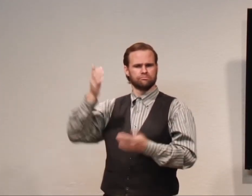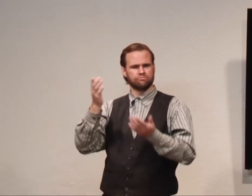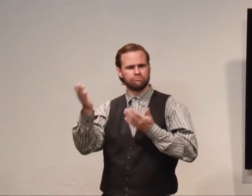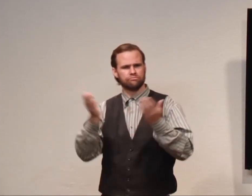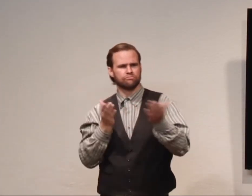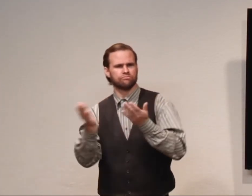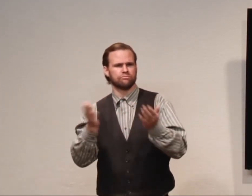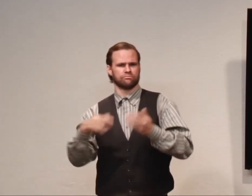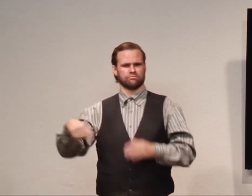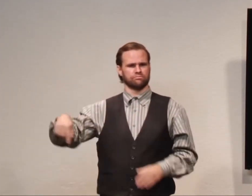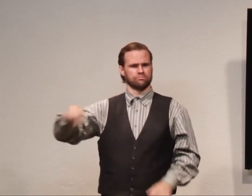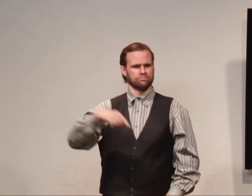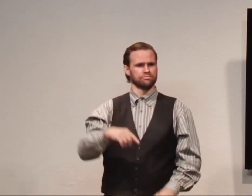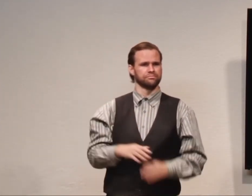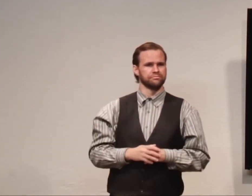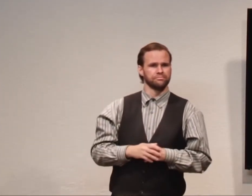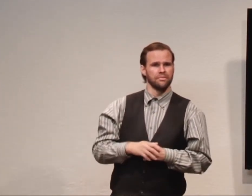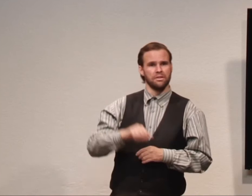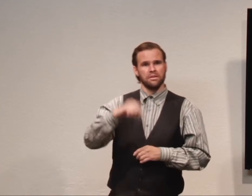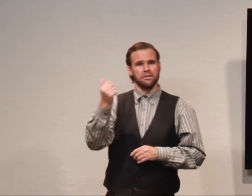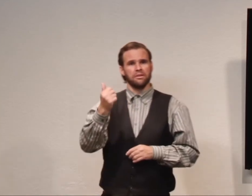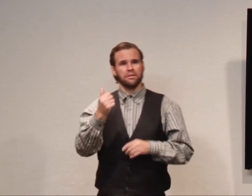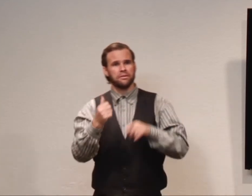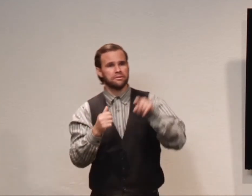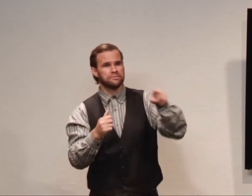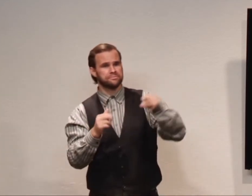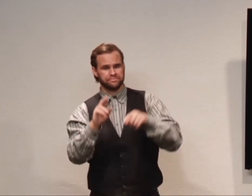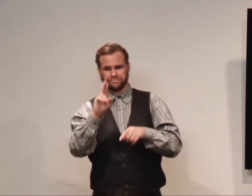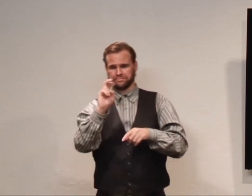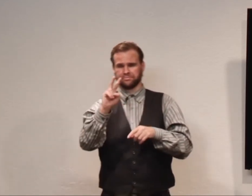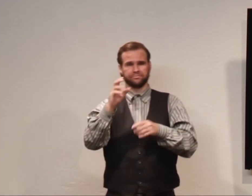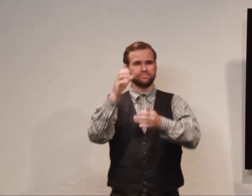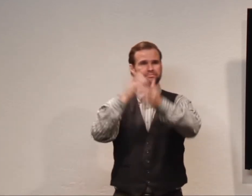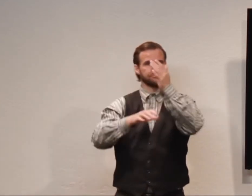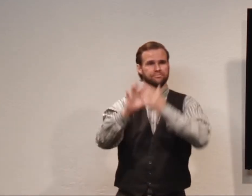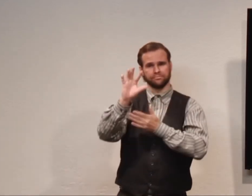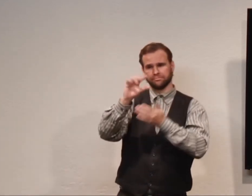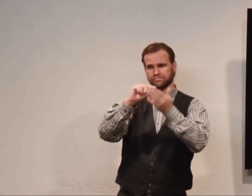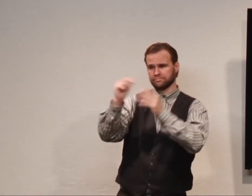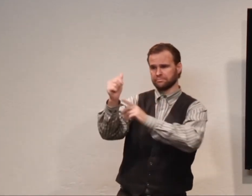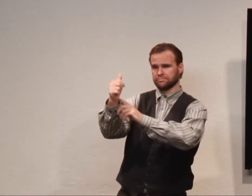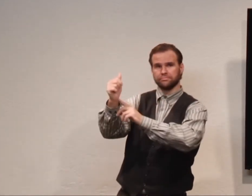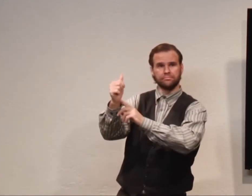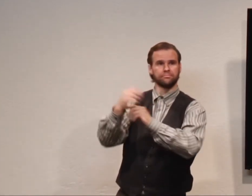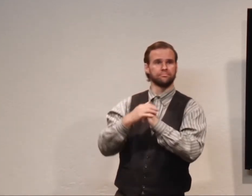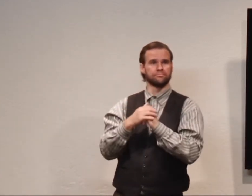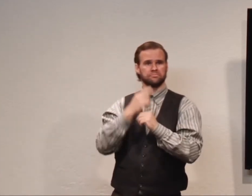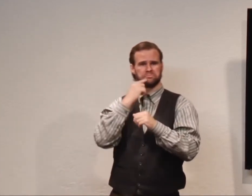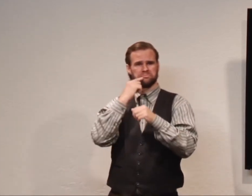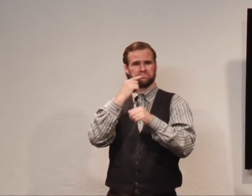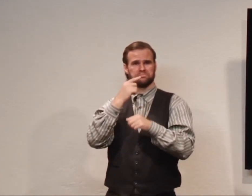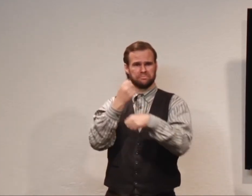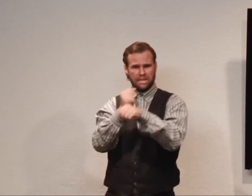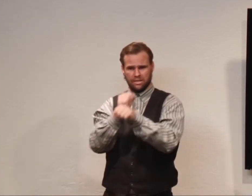In Revelation chapter 5, verse 10, he also made us to be a kingdom and priests to serve our God.